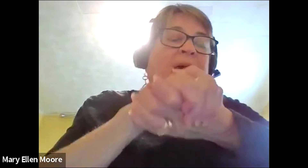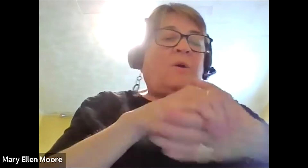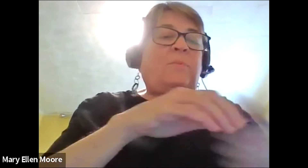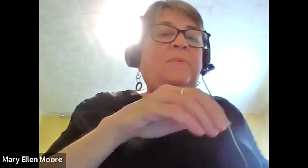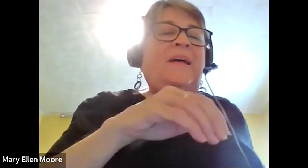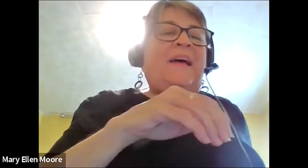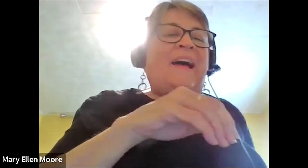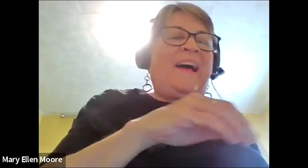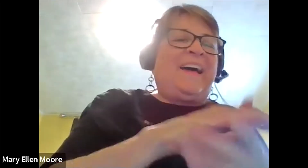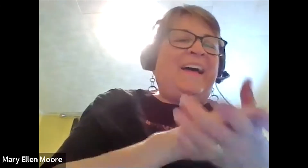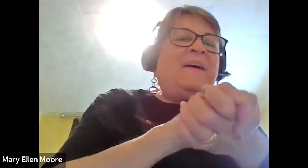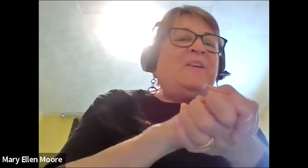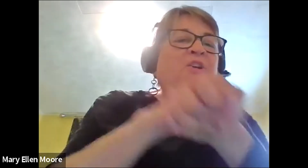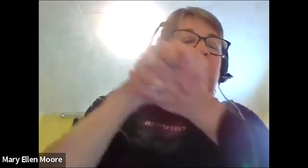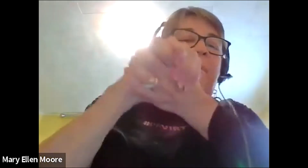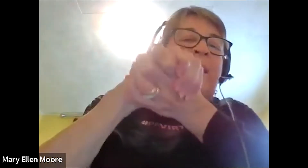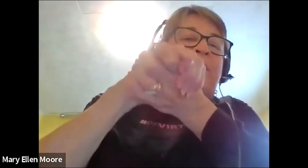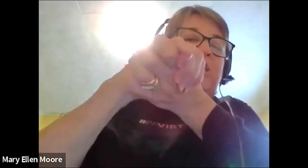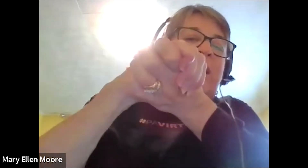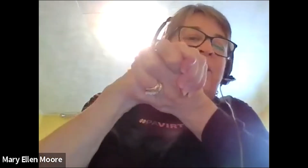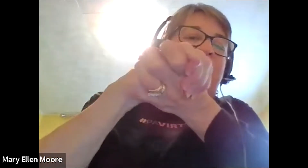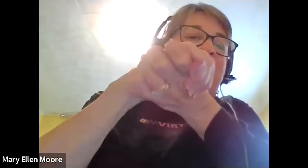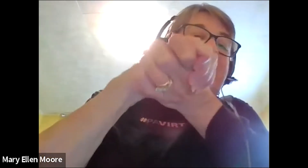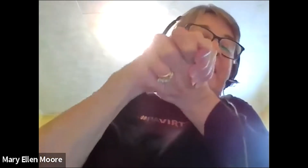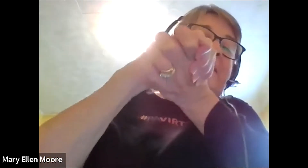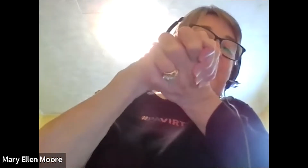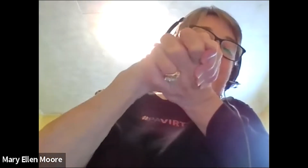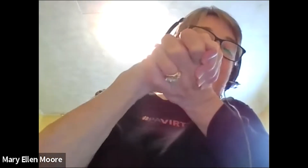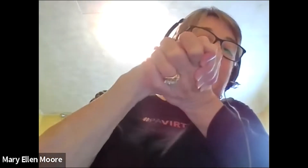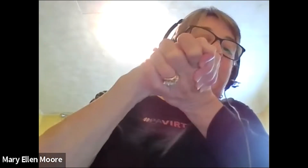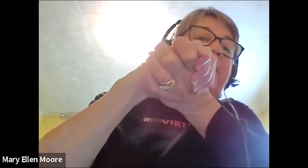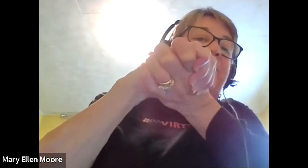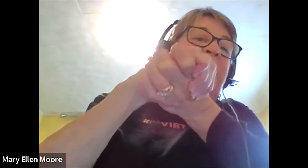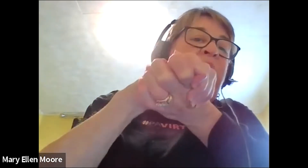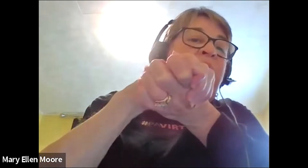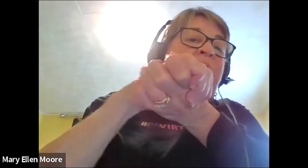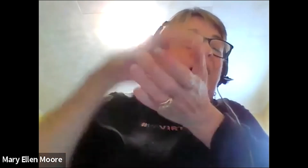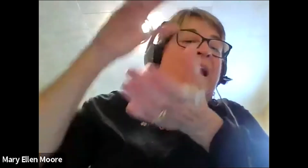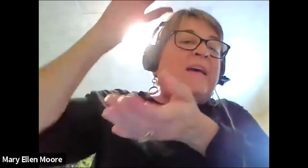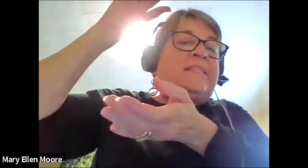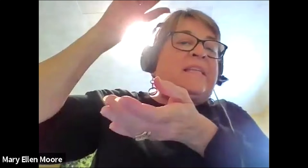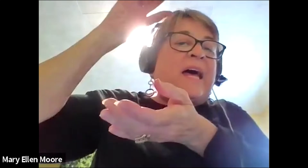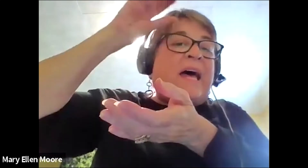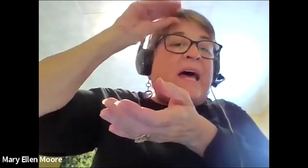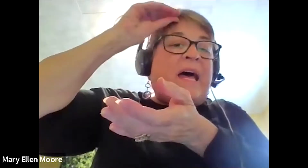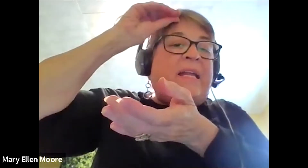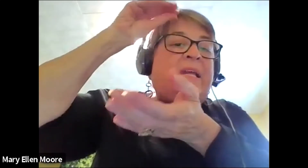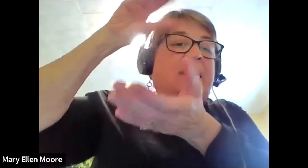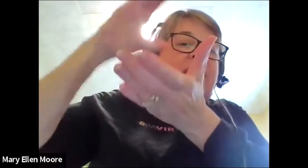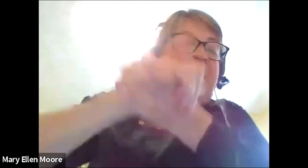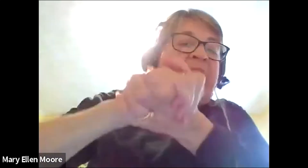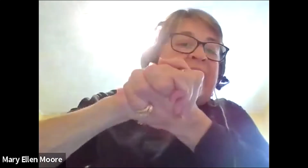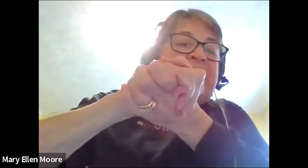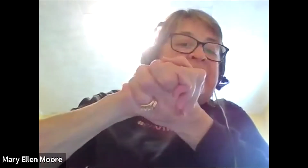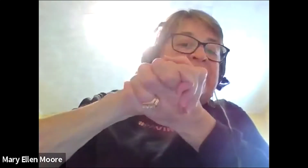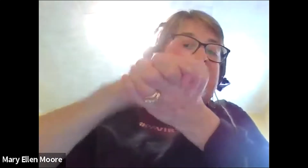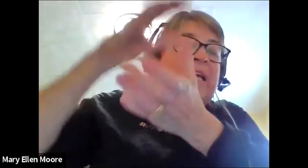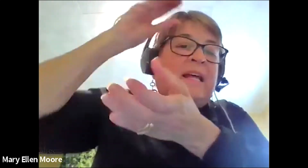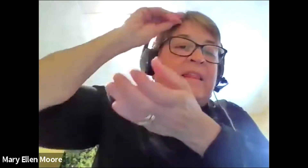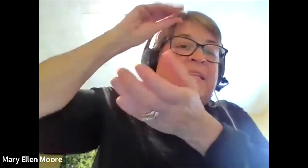hope. You're not married yet. Okay. This is marriage, but if I said this